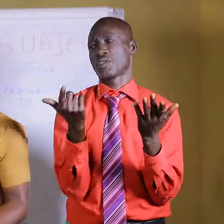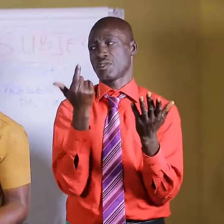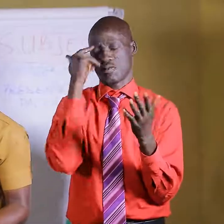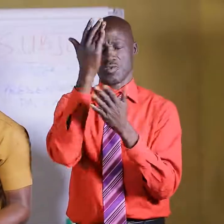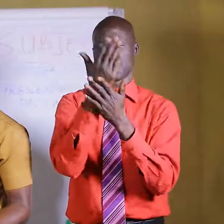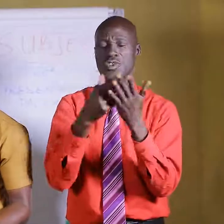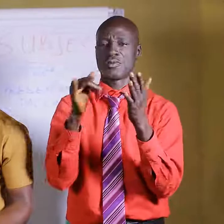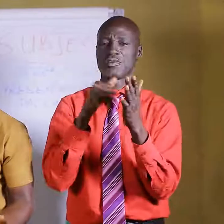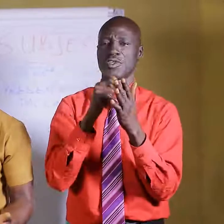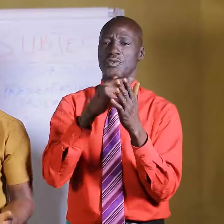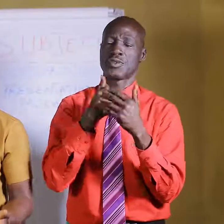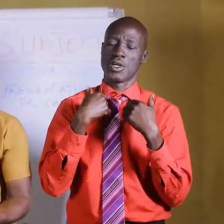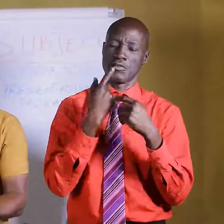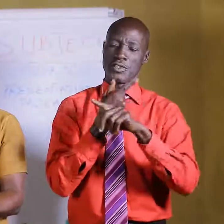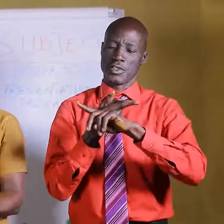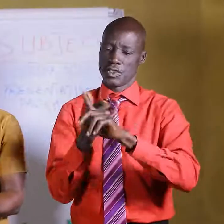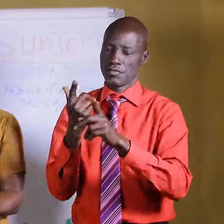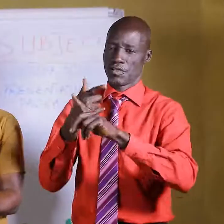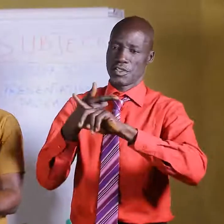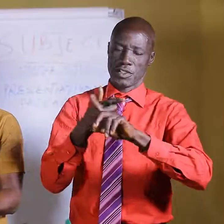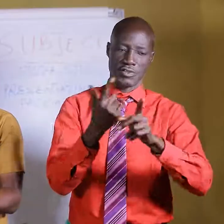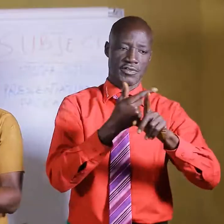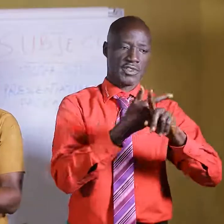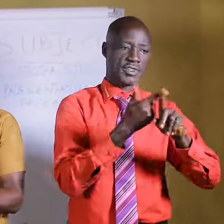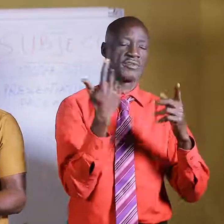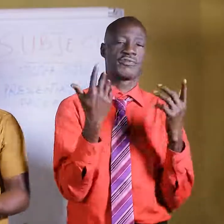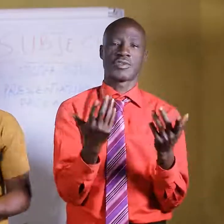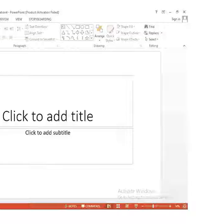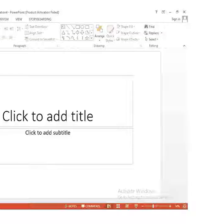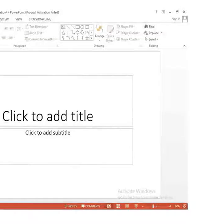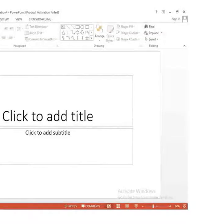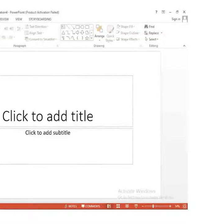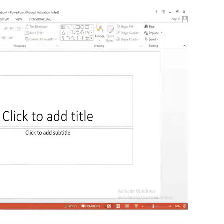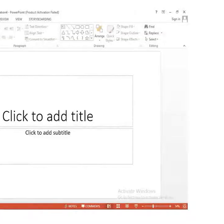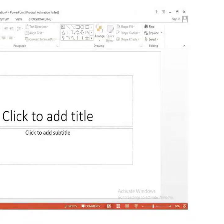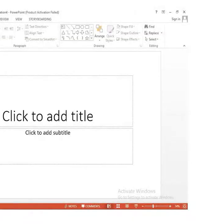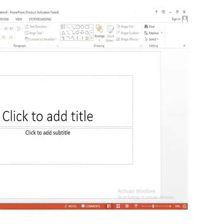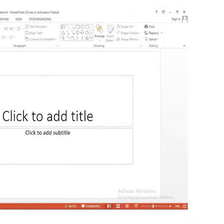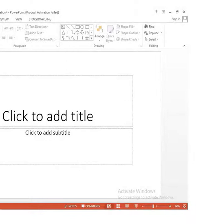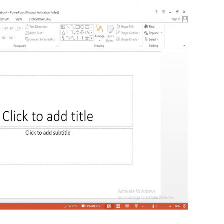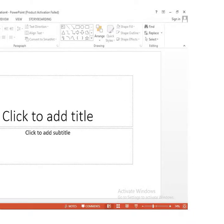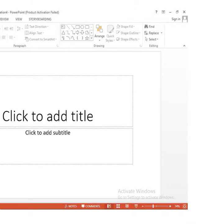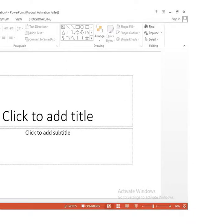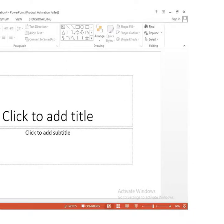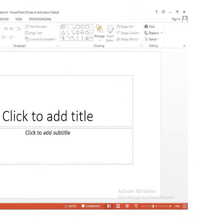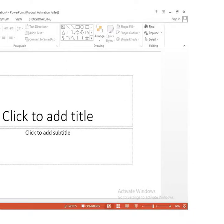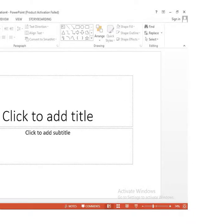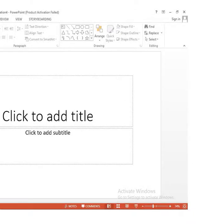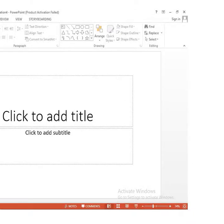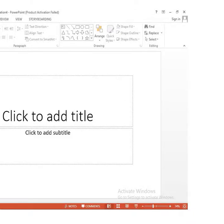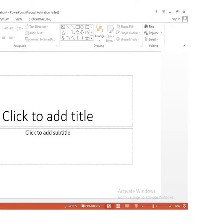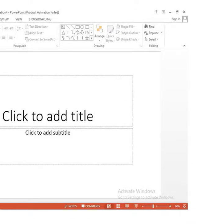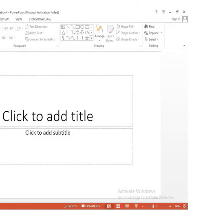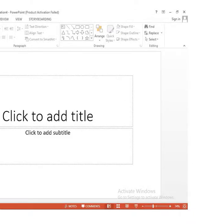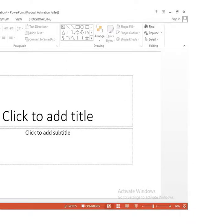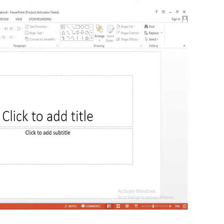layouts, you have different strands or different partitions, But for this that we have, my viewers at home, you can